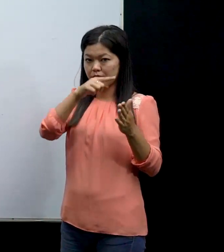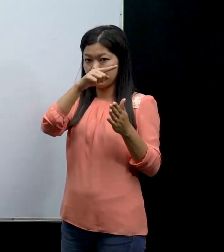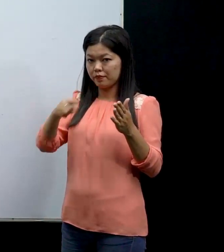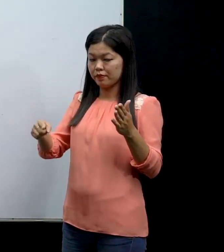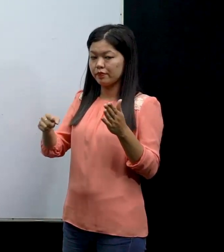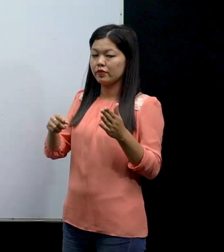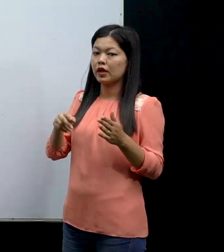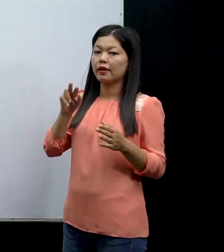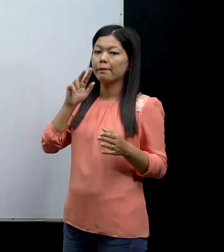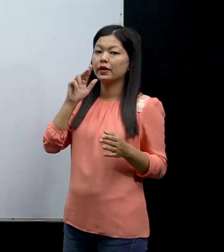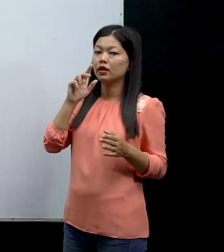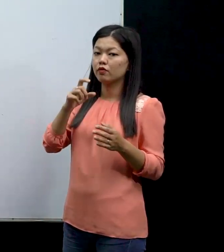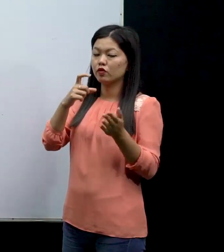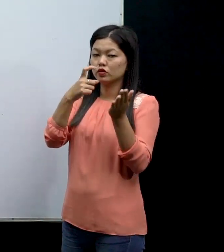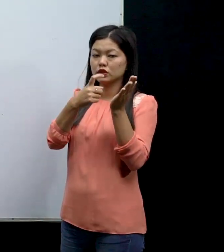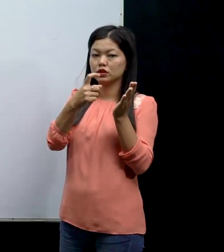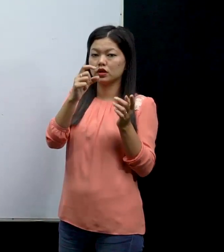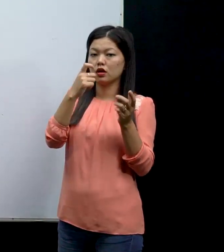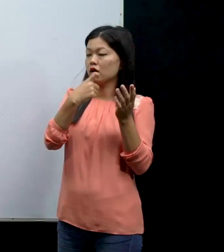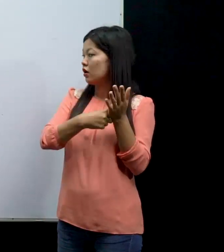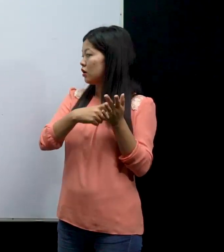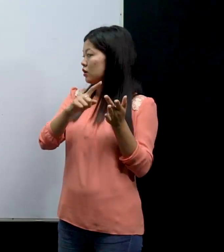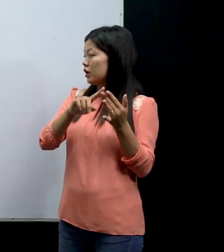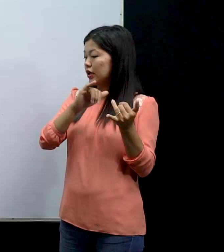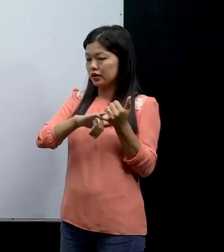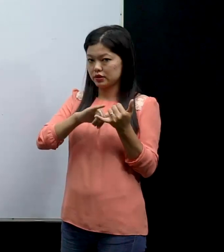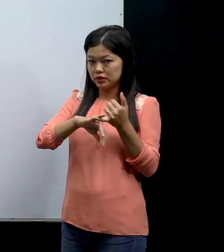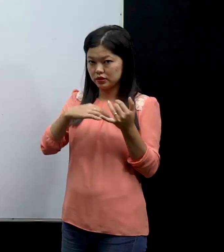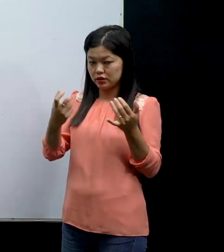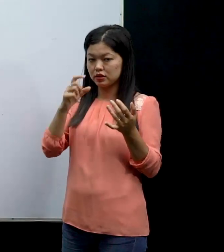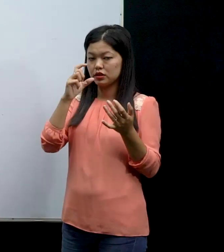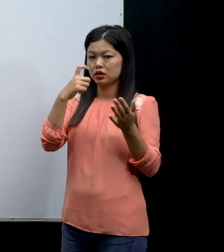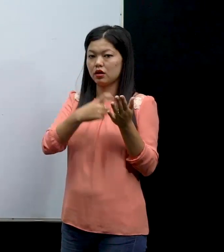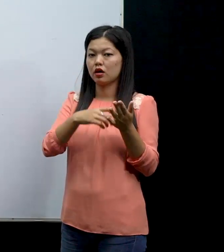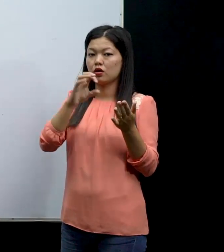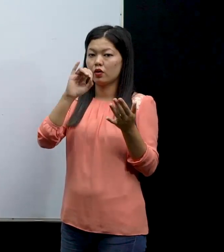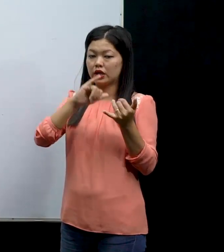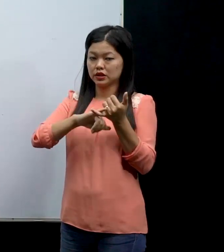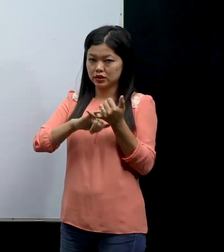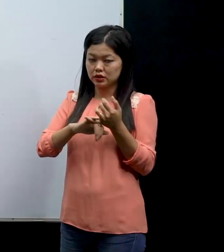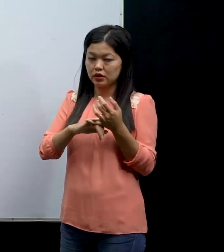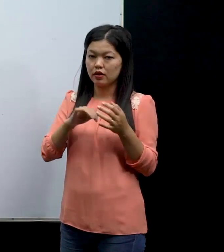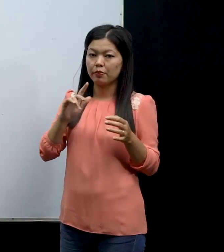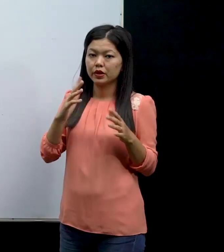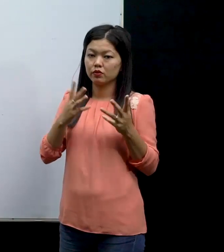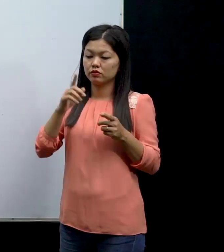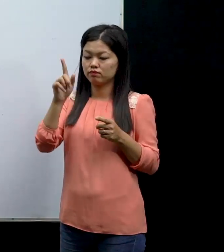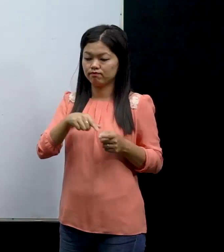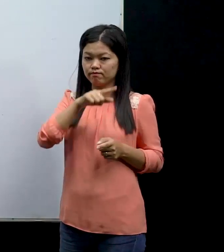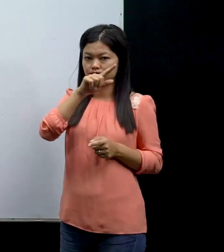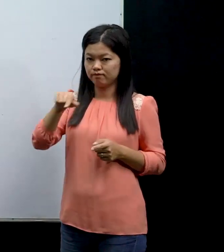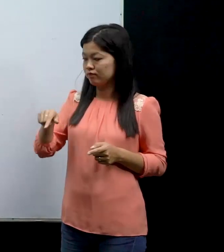one will multiply with this one. Pretty simple, right, students? We are just doing a crisscross. So